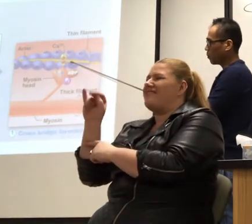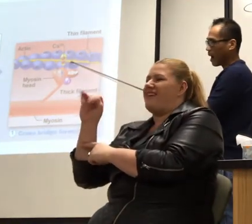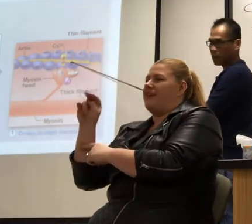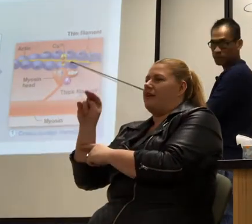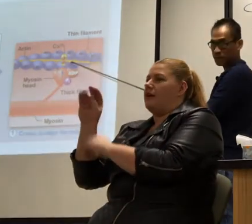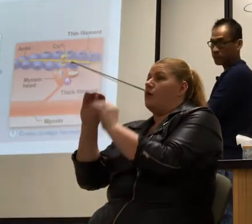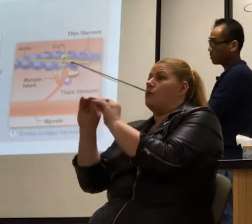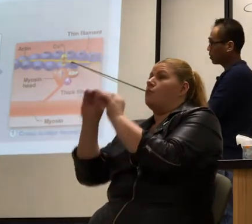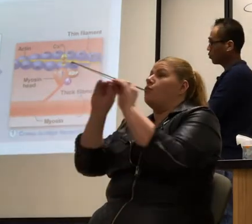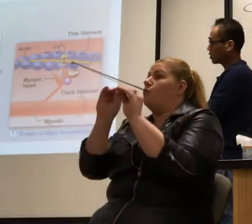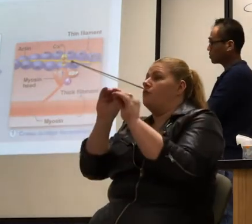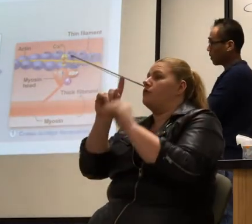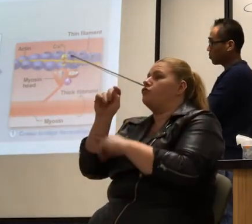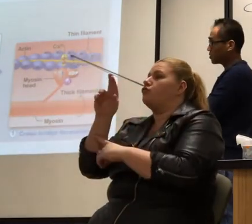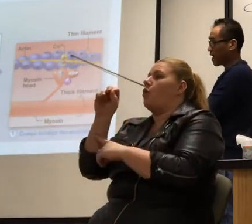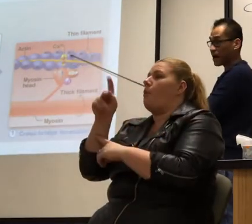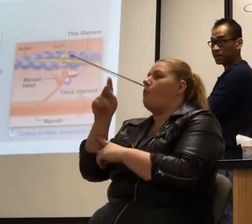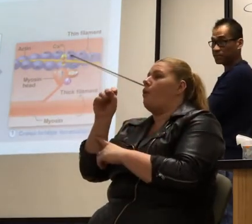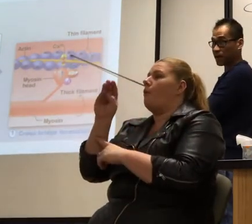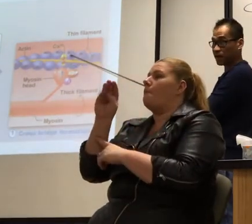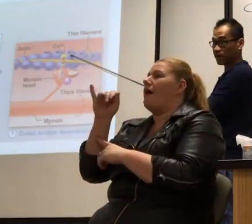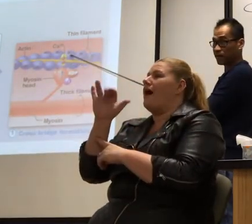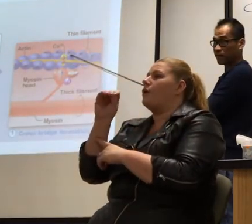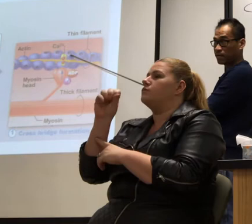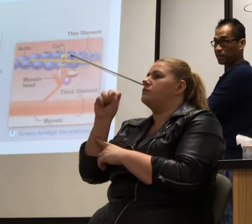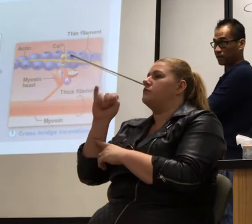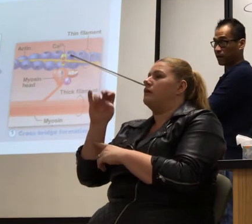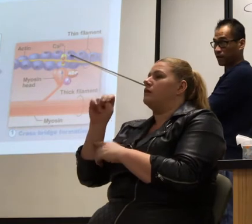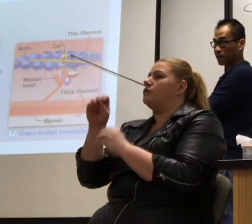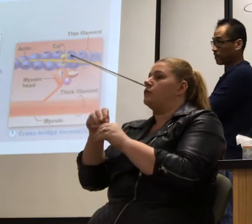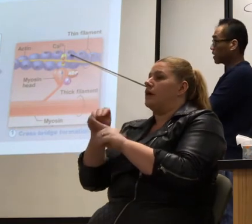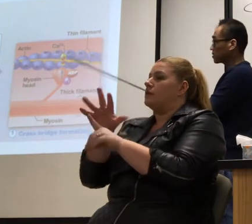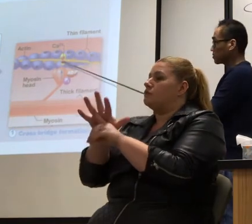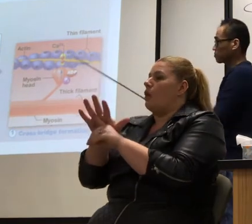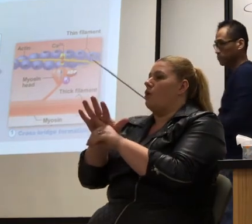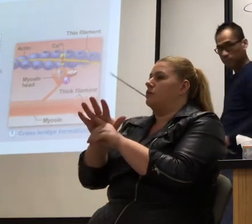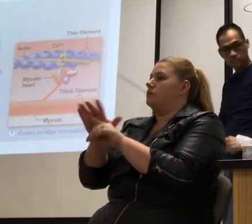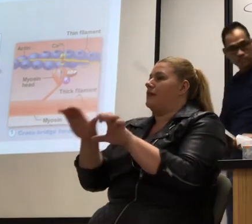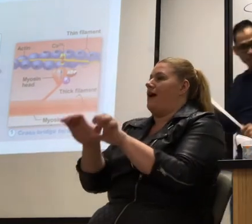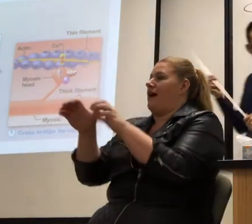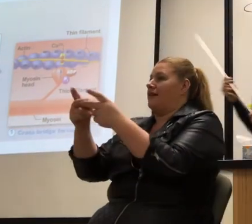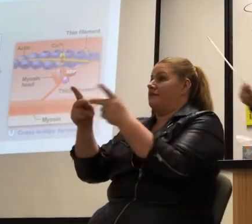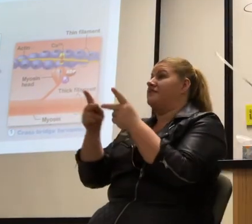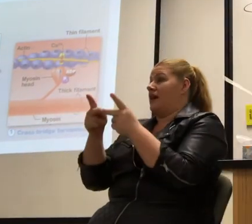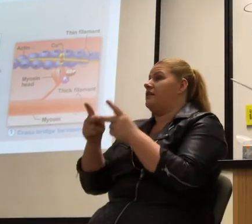the tropomyosin to expose the active site. Okay, that's